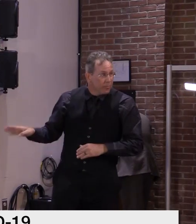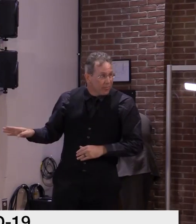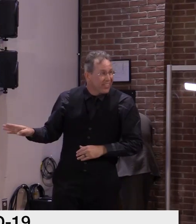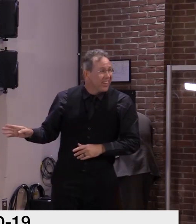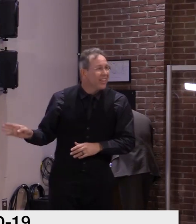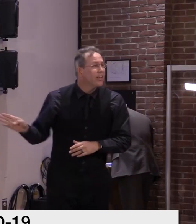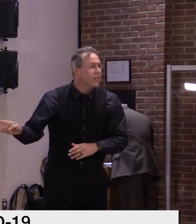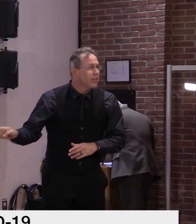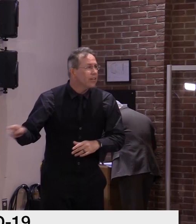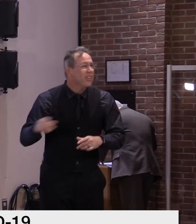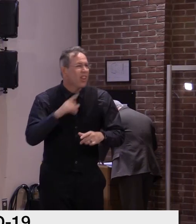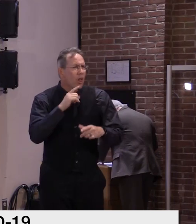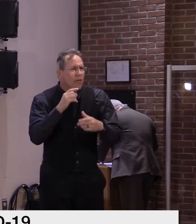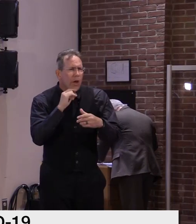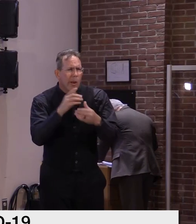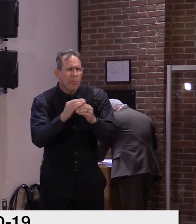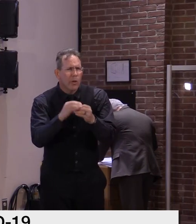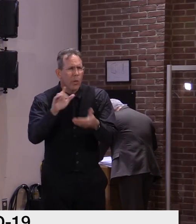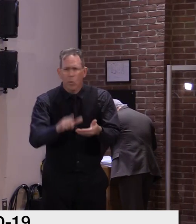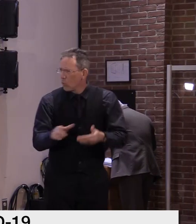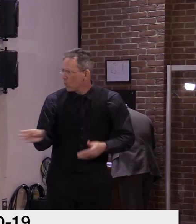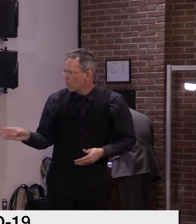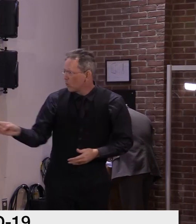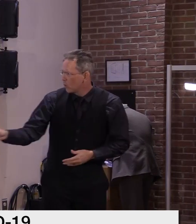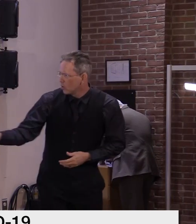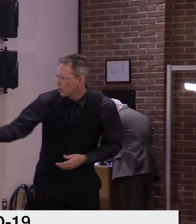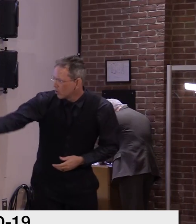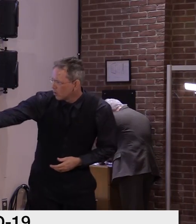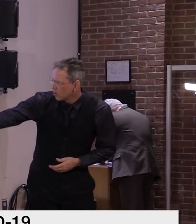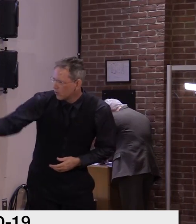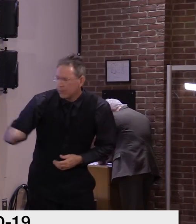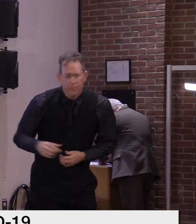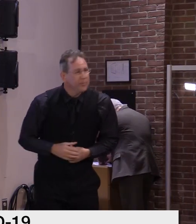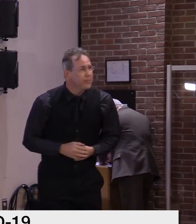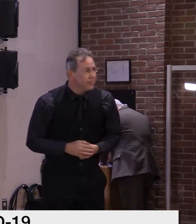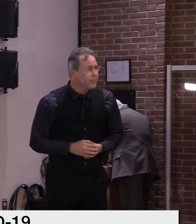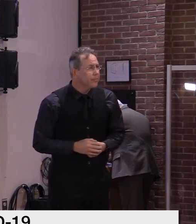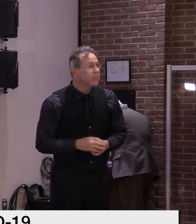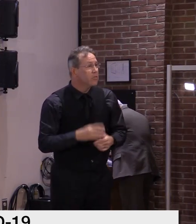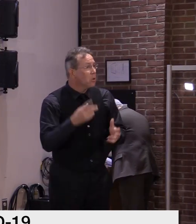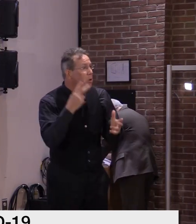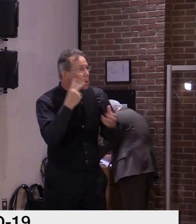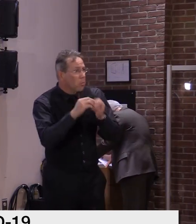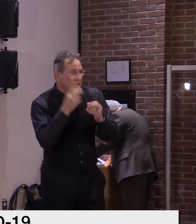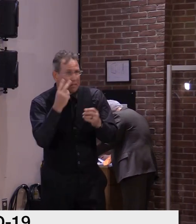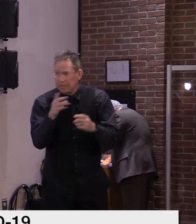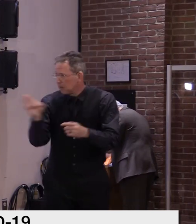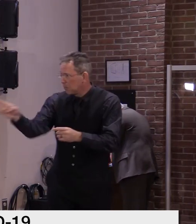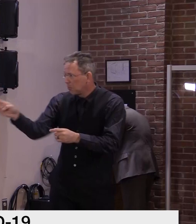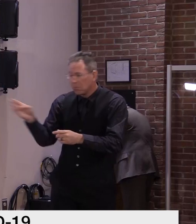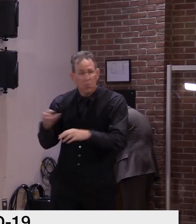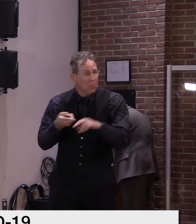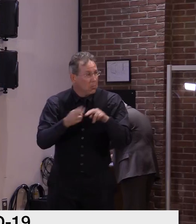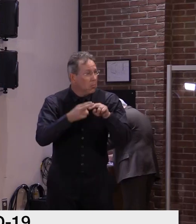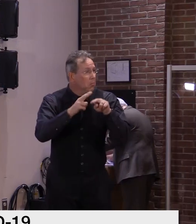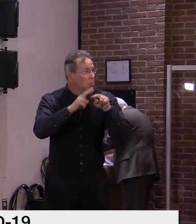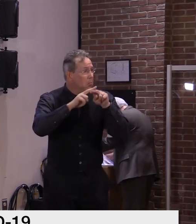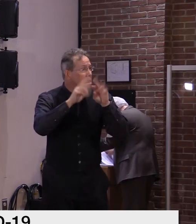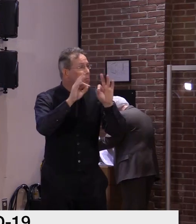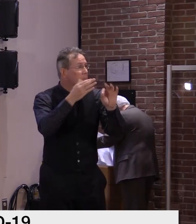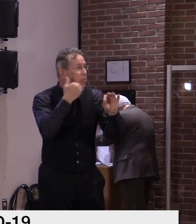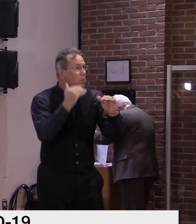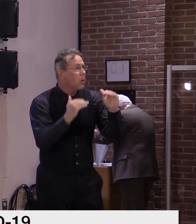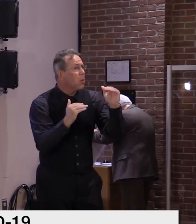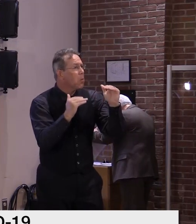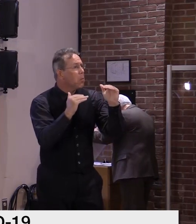under category. Last week, those age bands sat just below the national average, and this week, they're sitting comfortably above the national